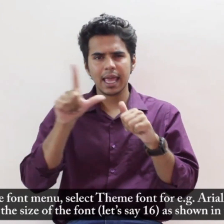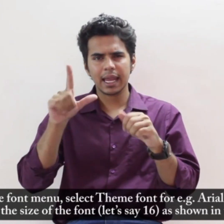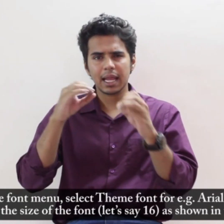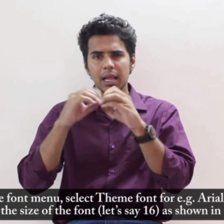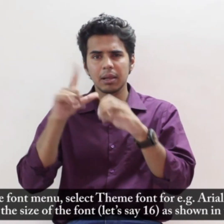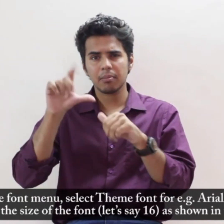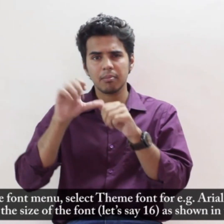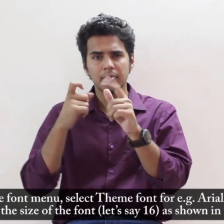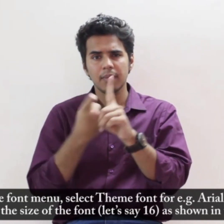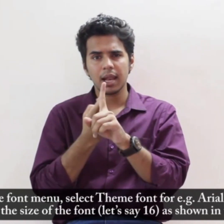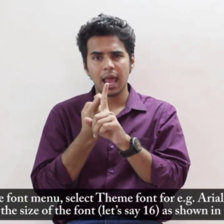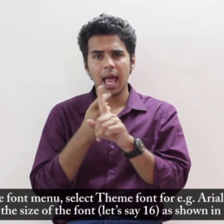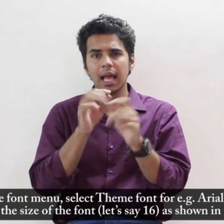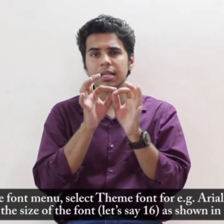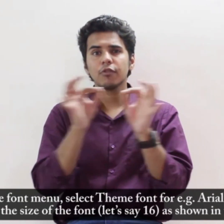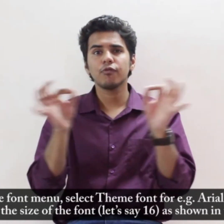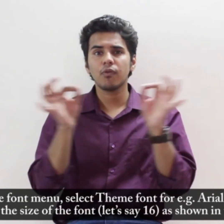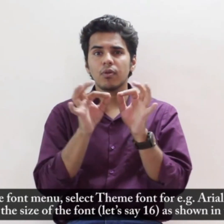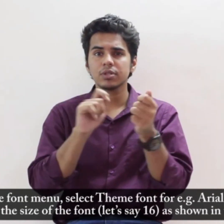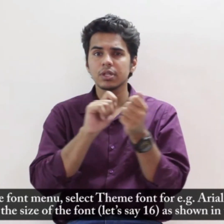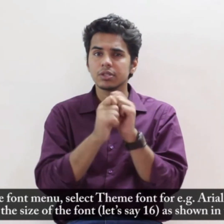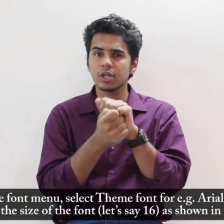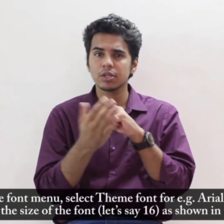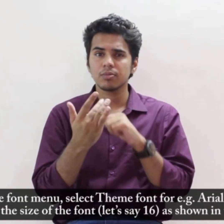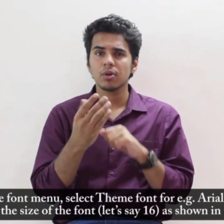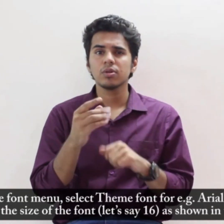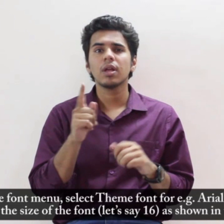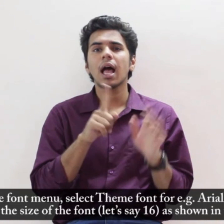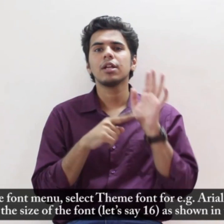the size of the font, let's say 16, as shown in the image.